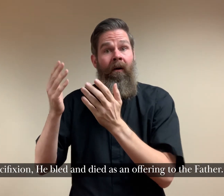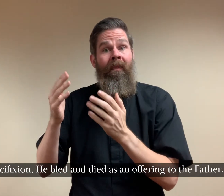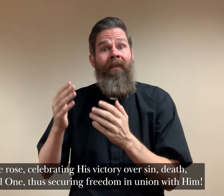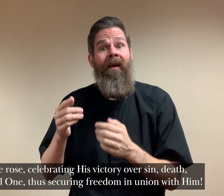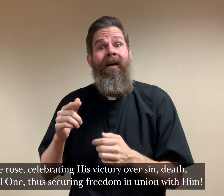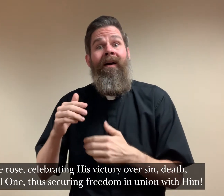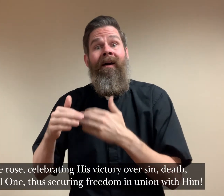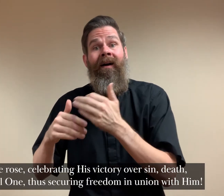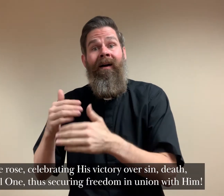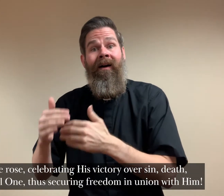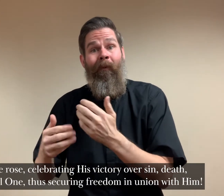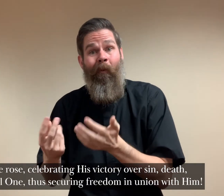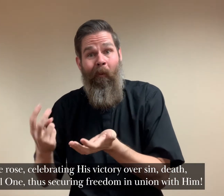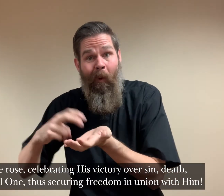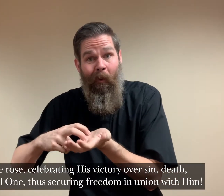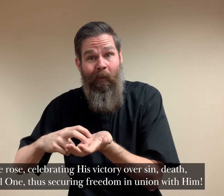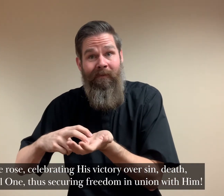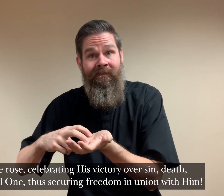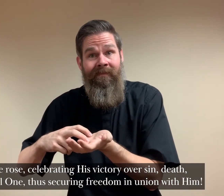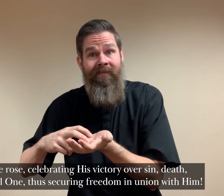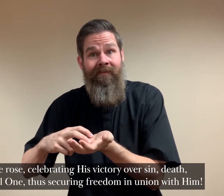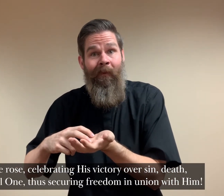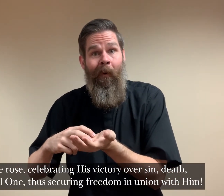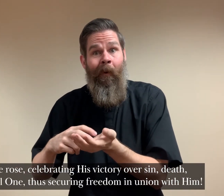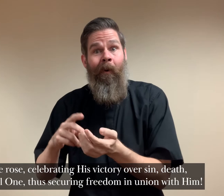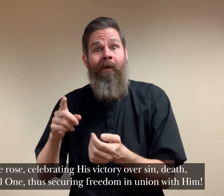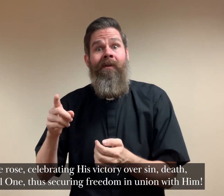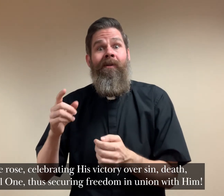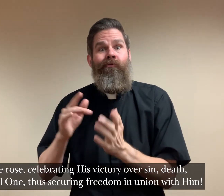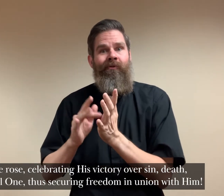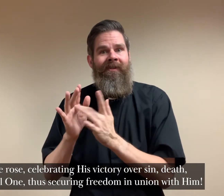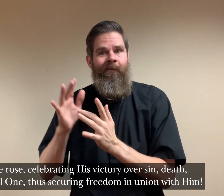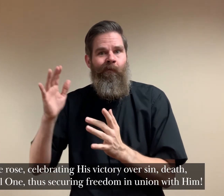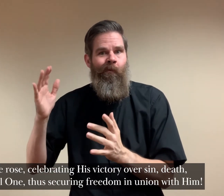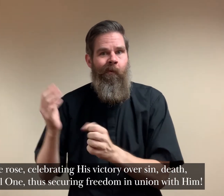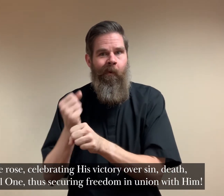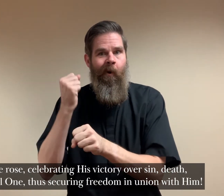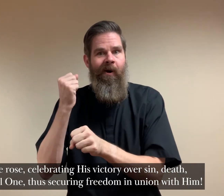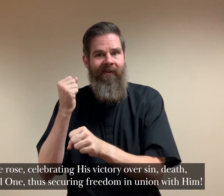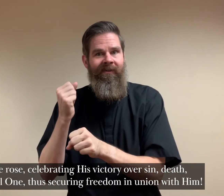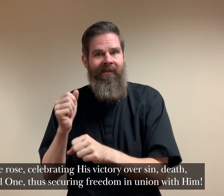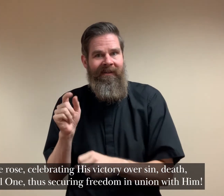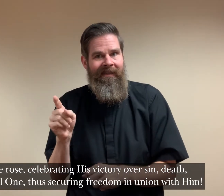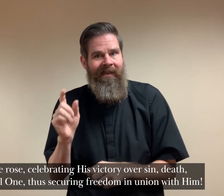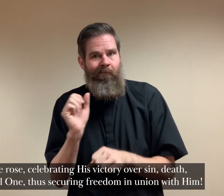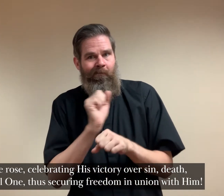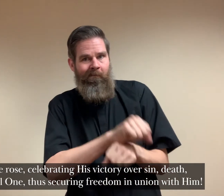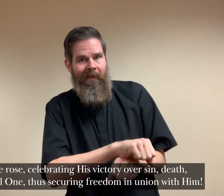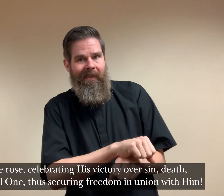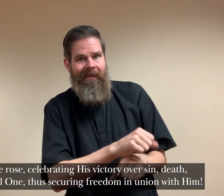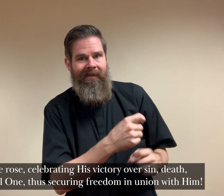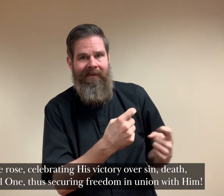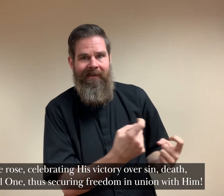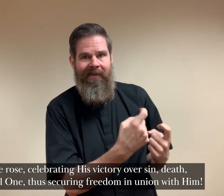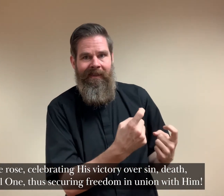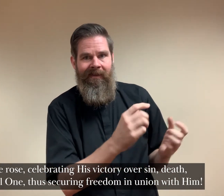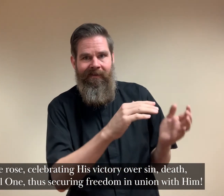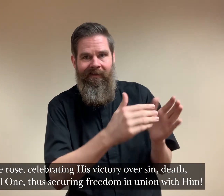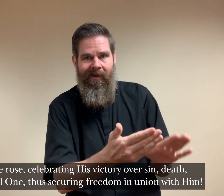Then he rose, celebrating his victory over sin, death, and the evil one, thus securing freedom in